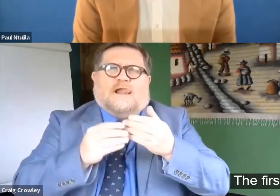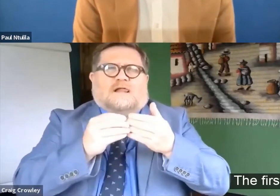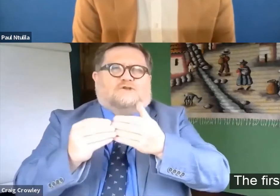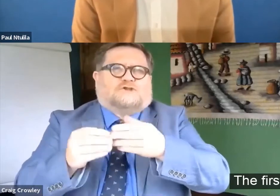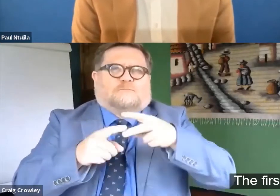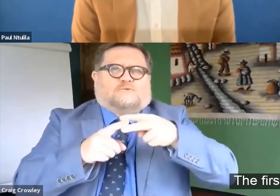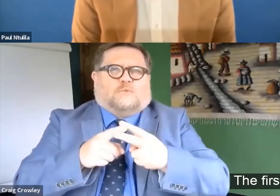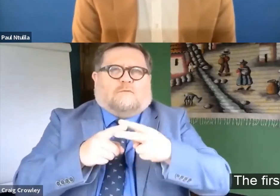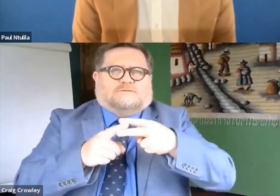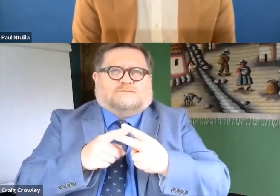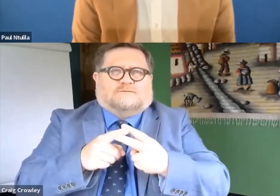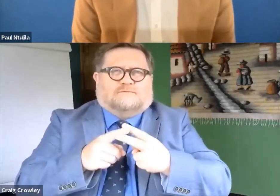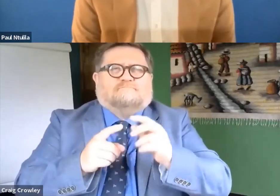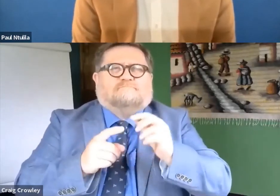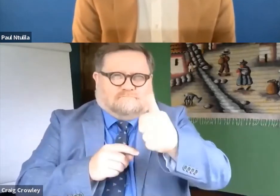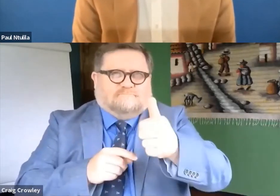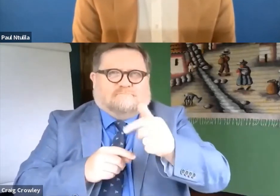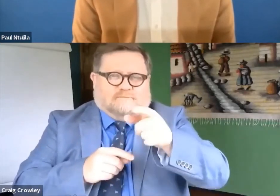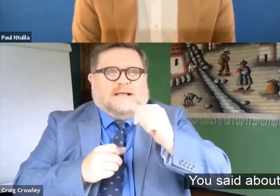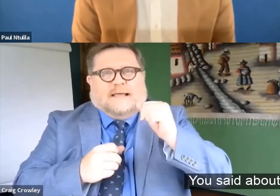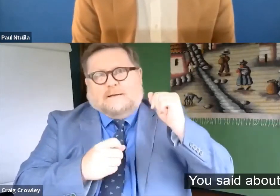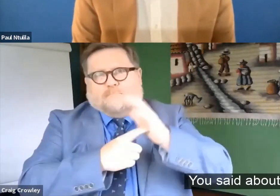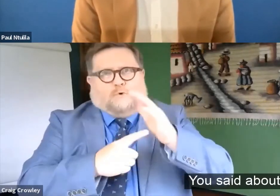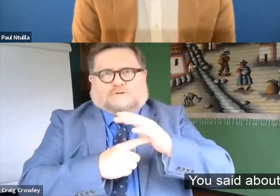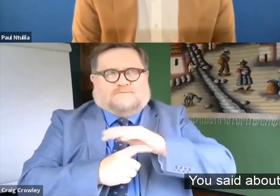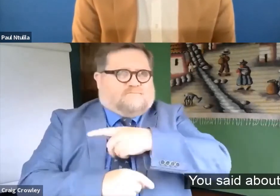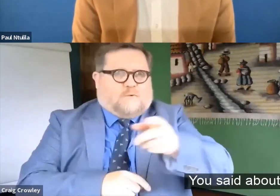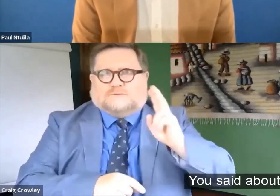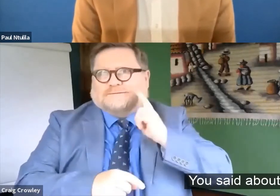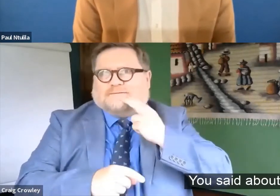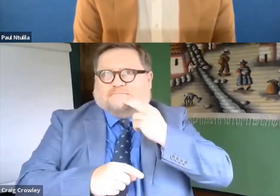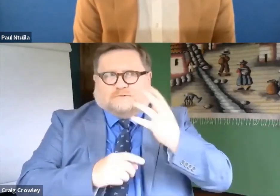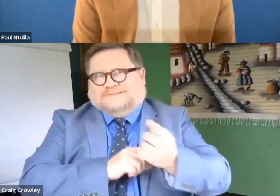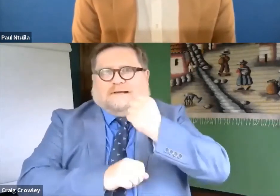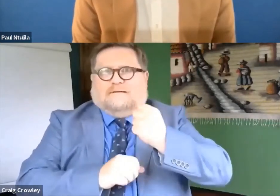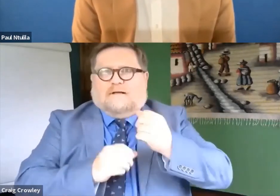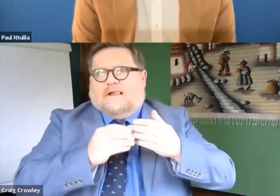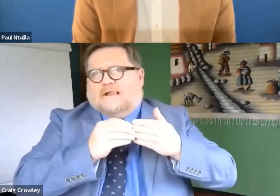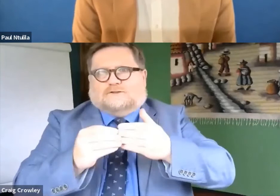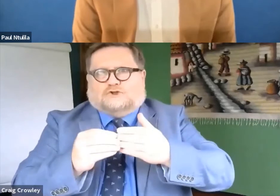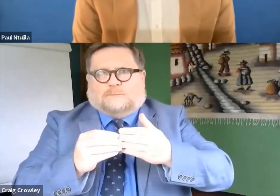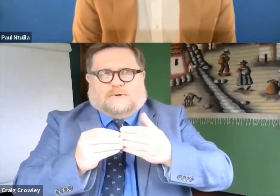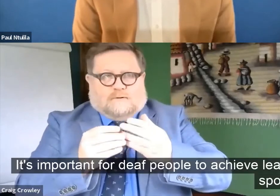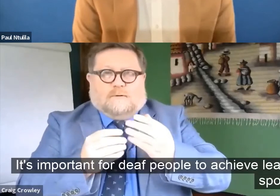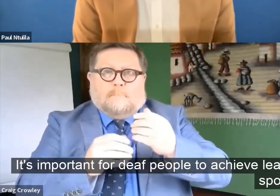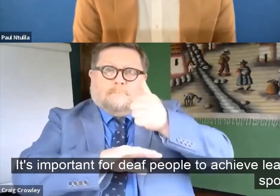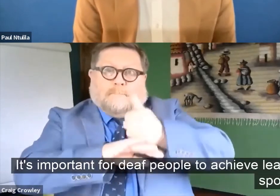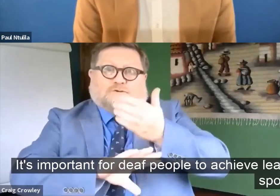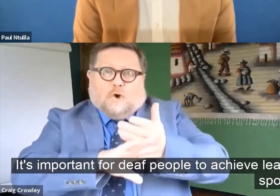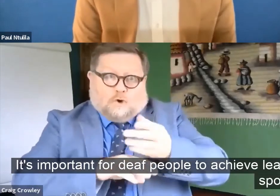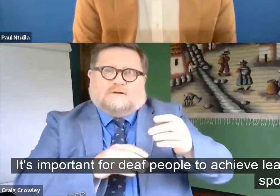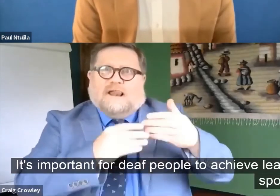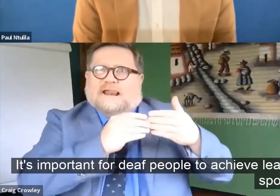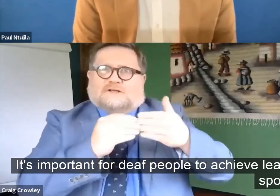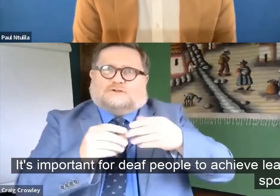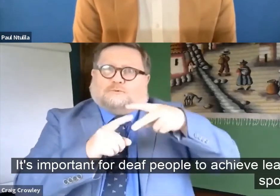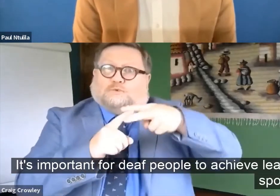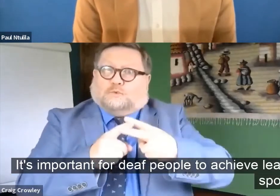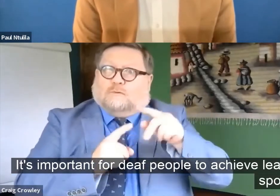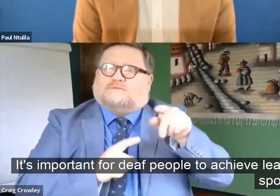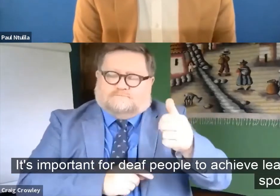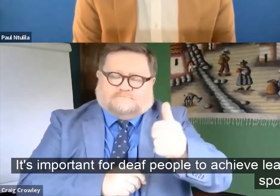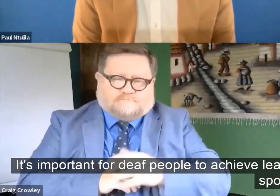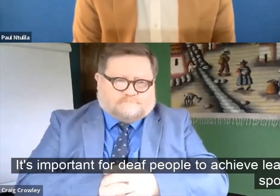question, you said about leadership tools. It's important for deaf people to achieve leadership